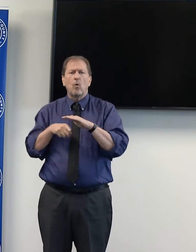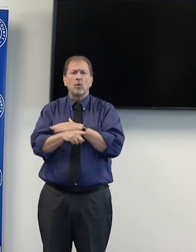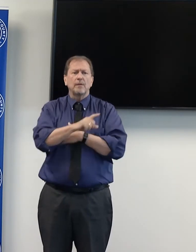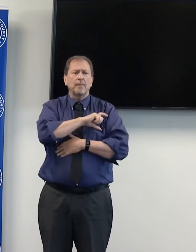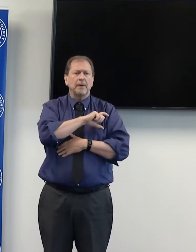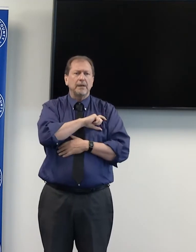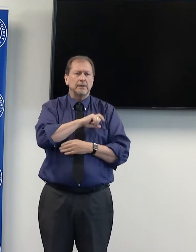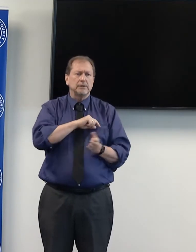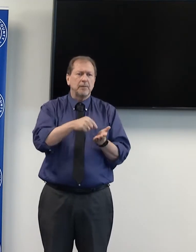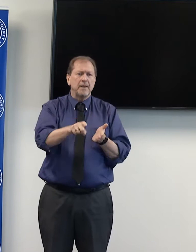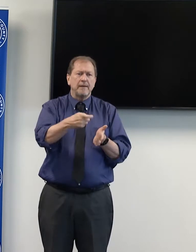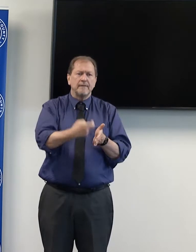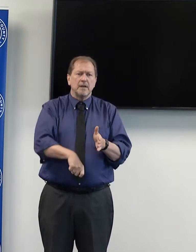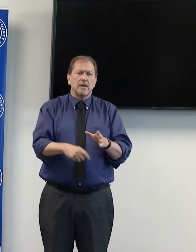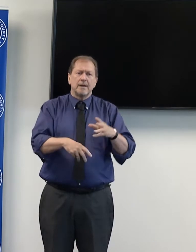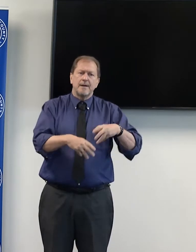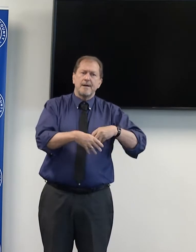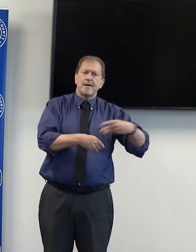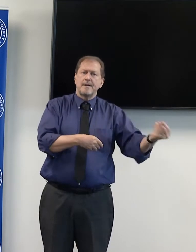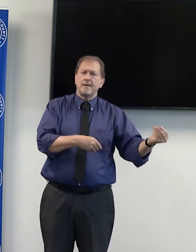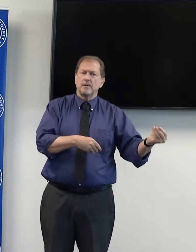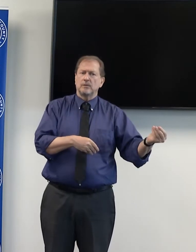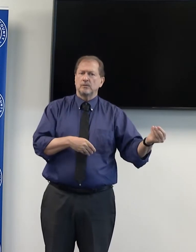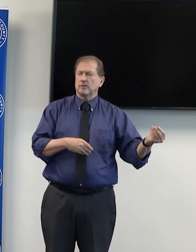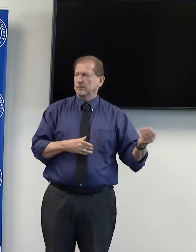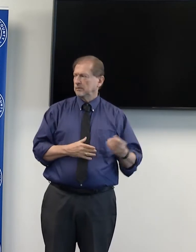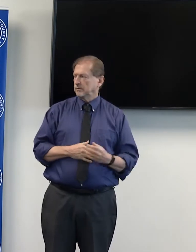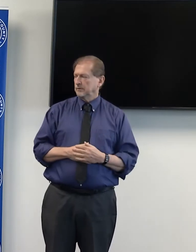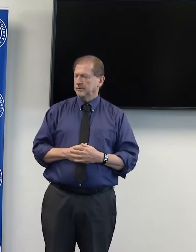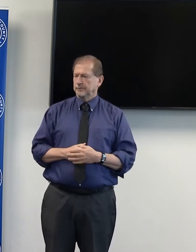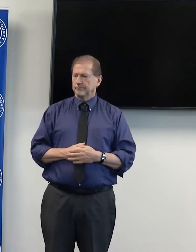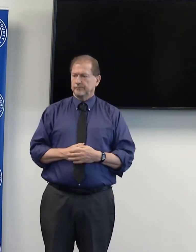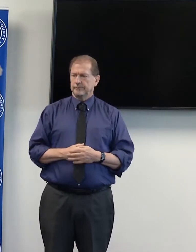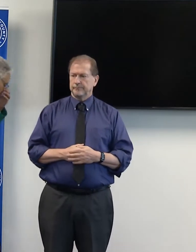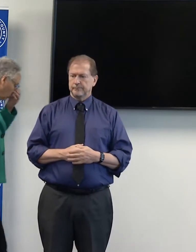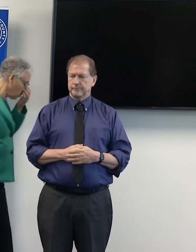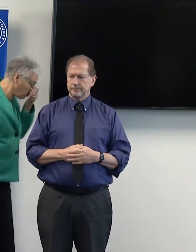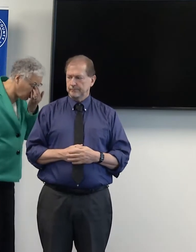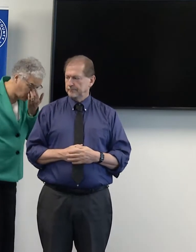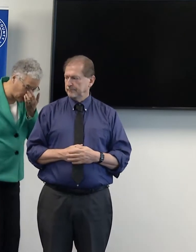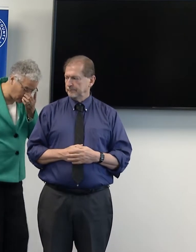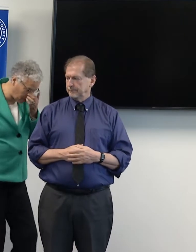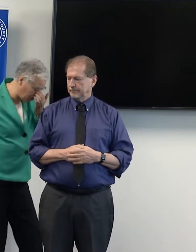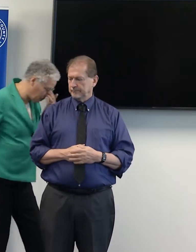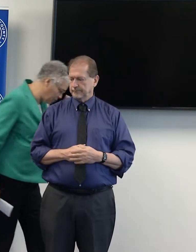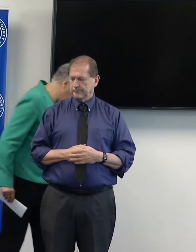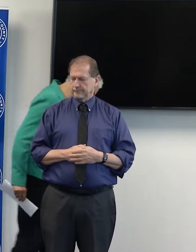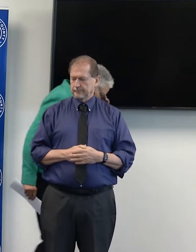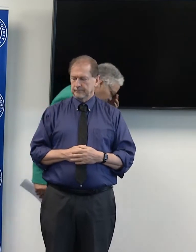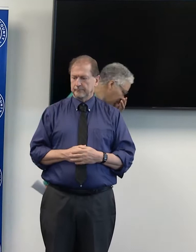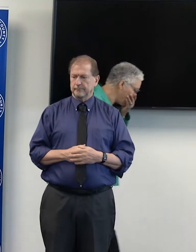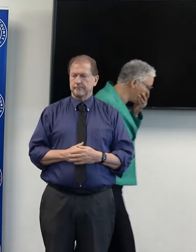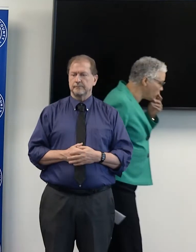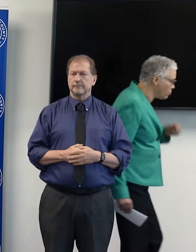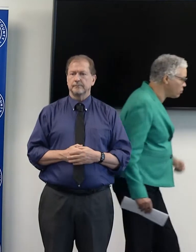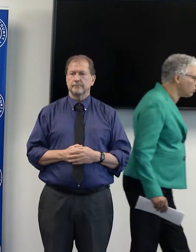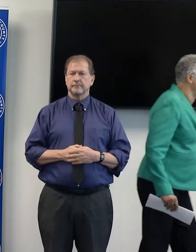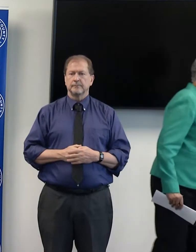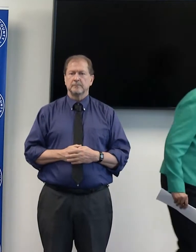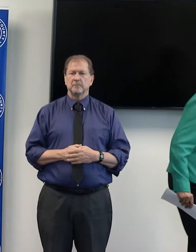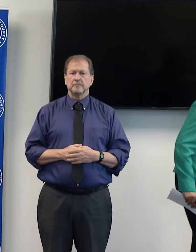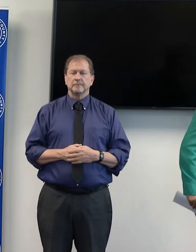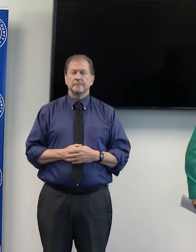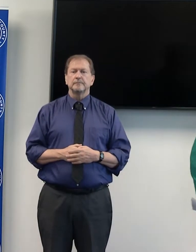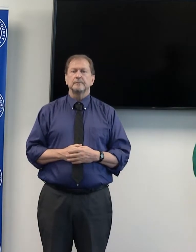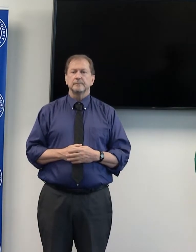and so the sheriff might not have that information. To the extent he does. Yeah, sure. Yeah, Greg,